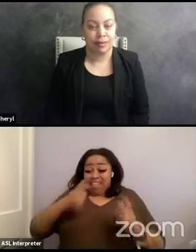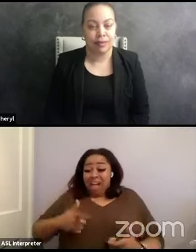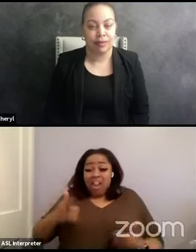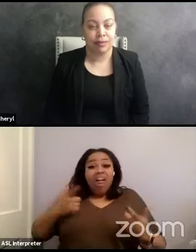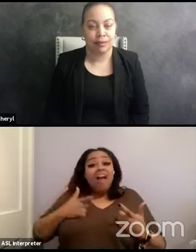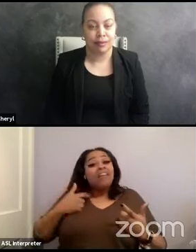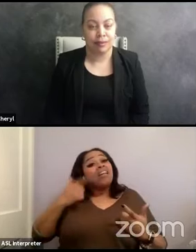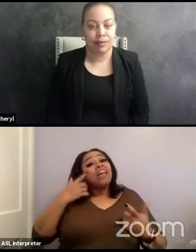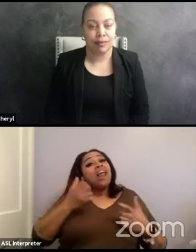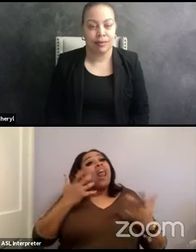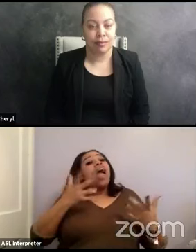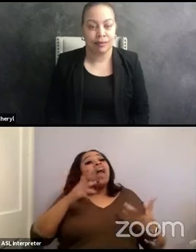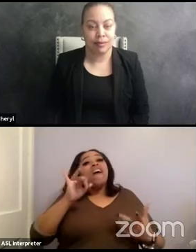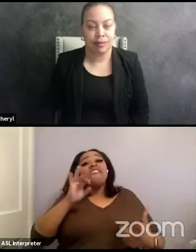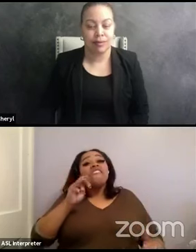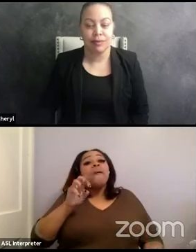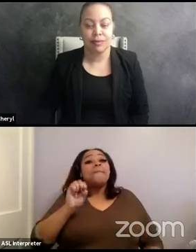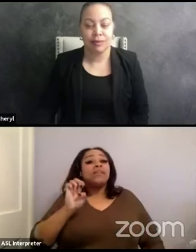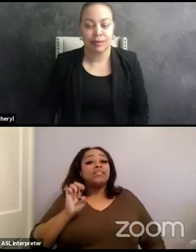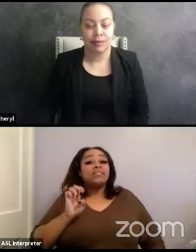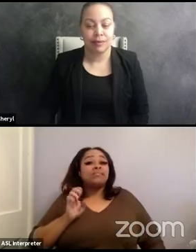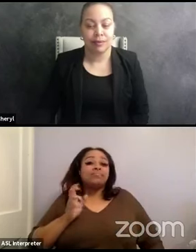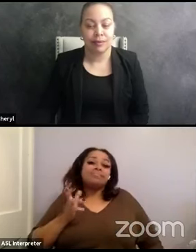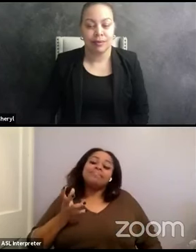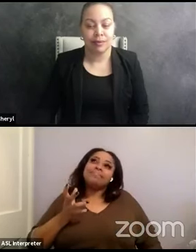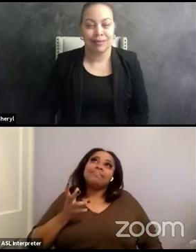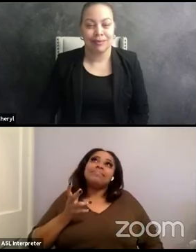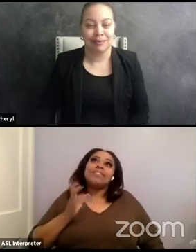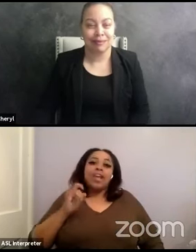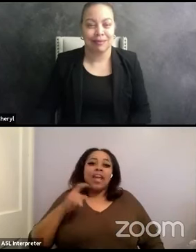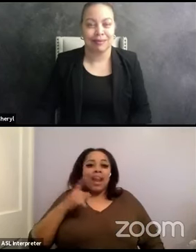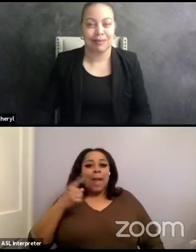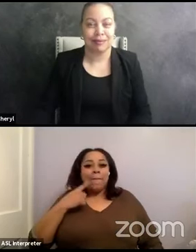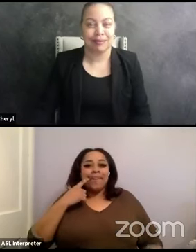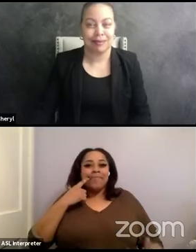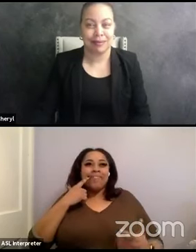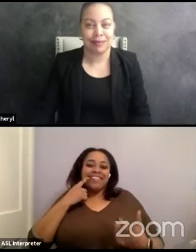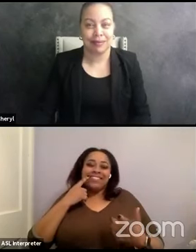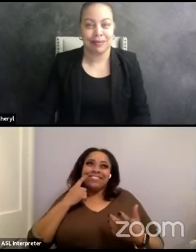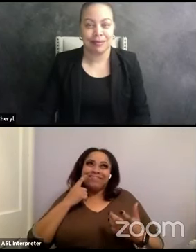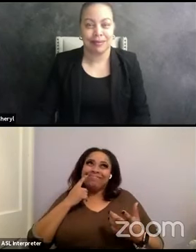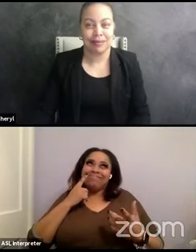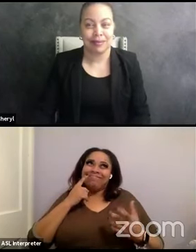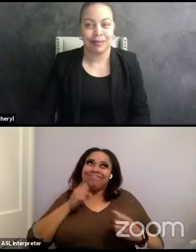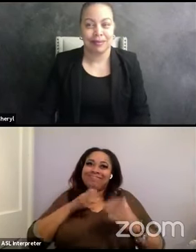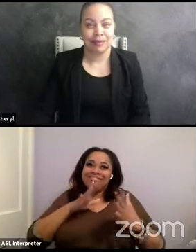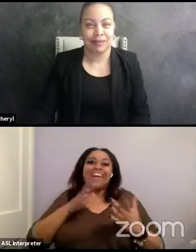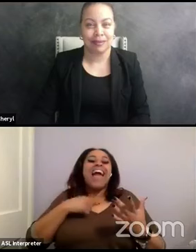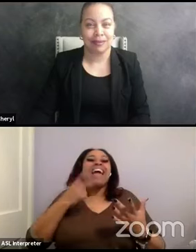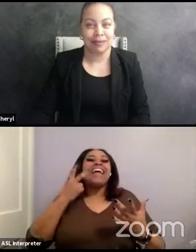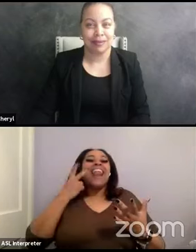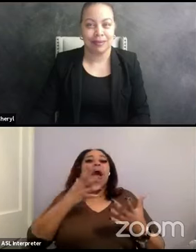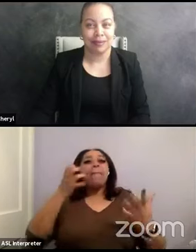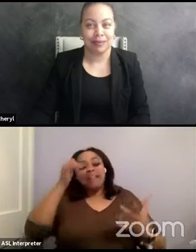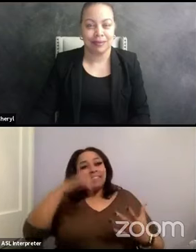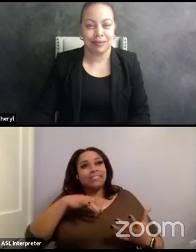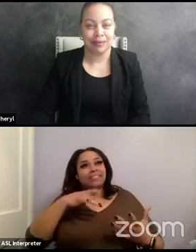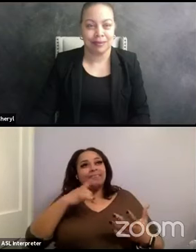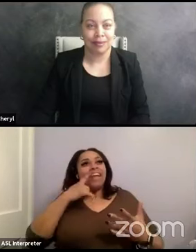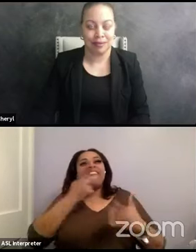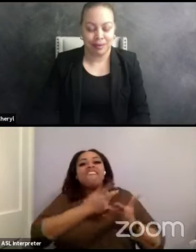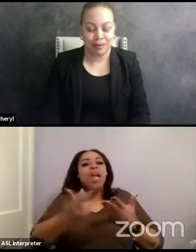think a lot of feminists, okay, now I'm about to be controversial. I think a lot of feminists fail to see like